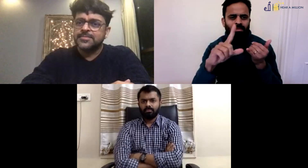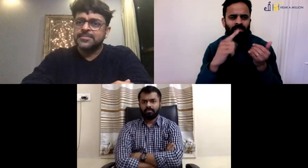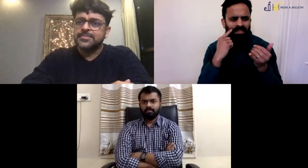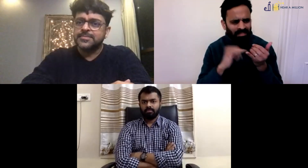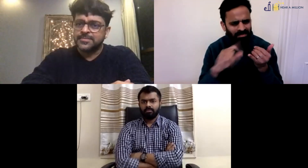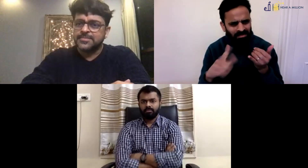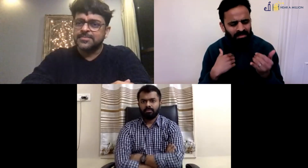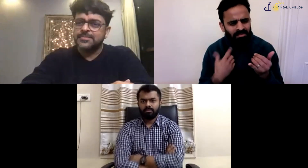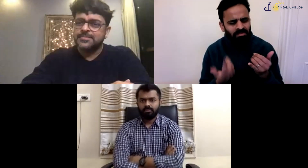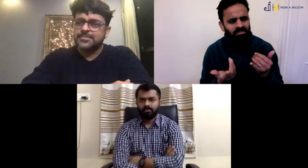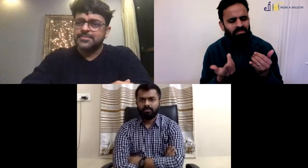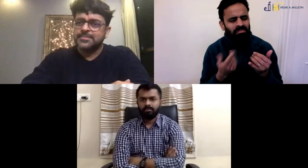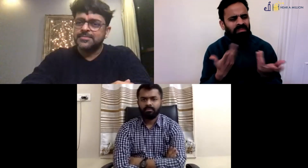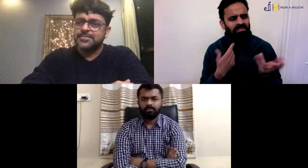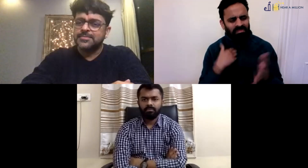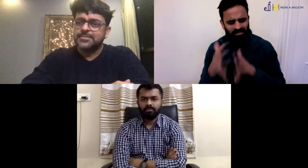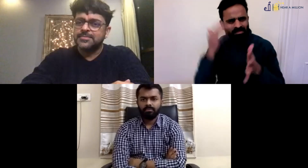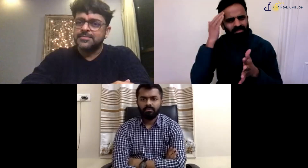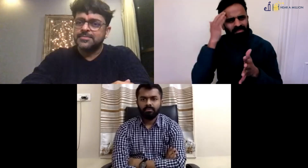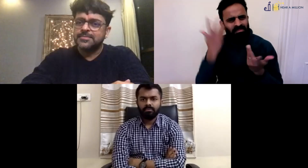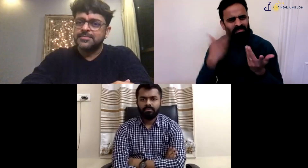about you come for ISL class?